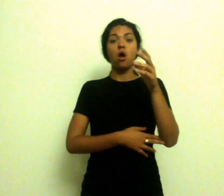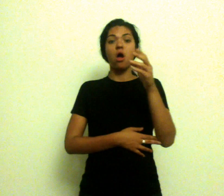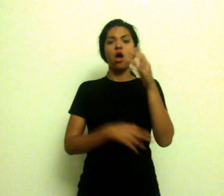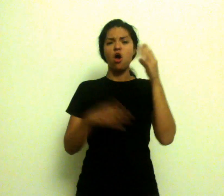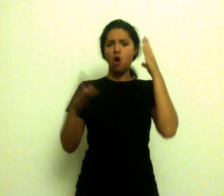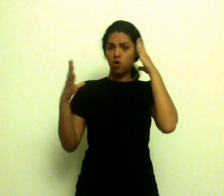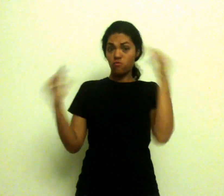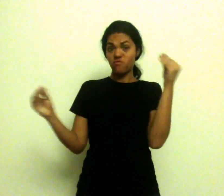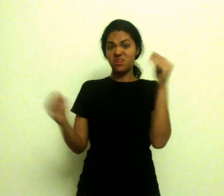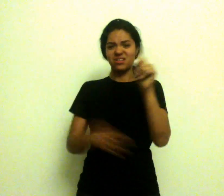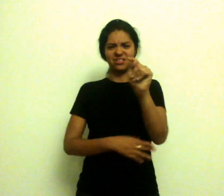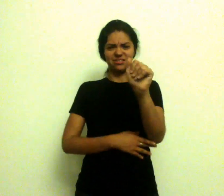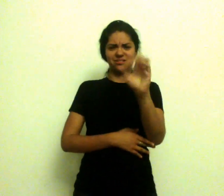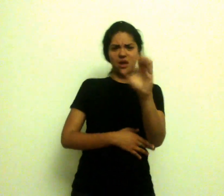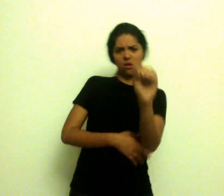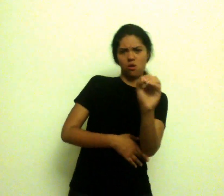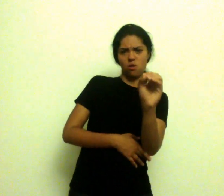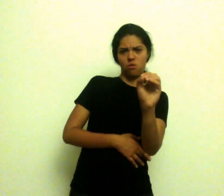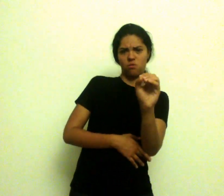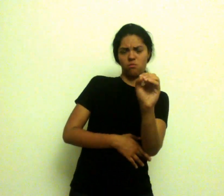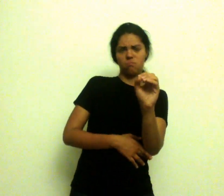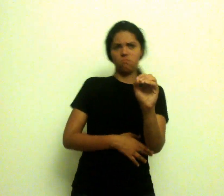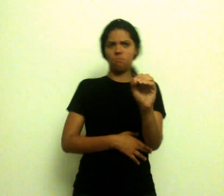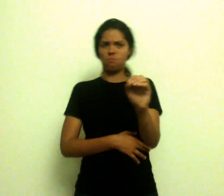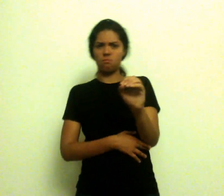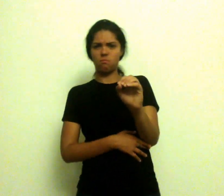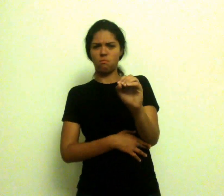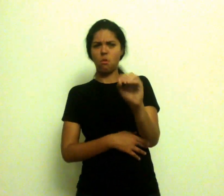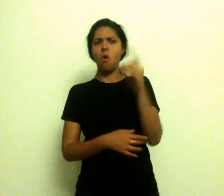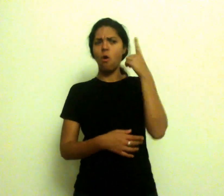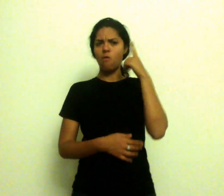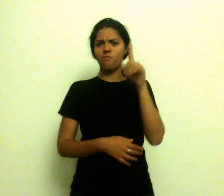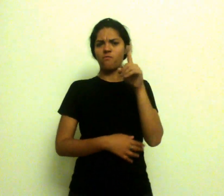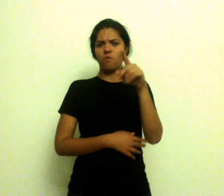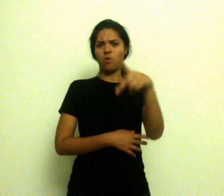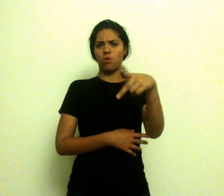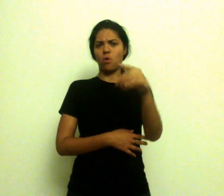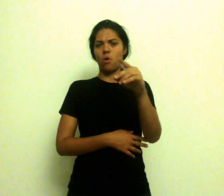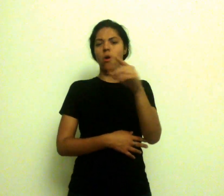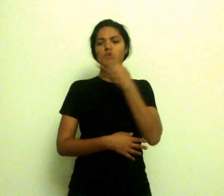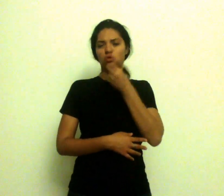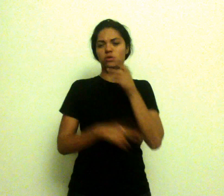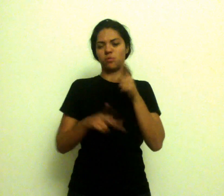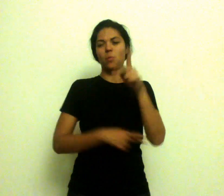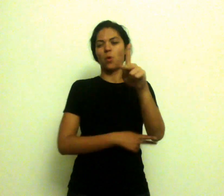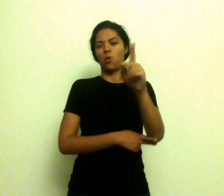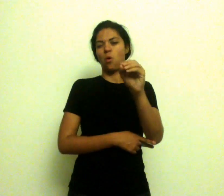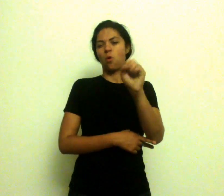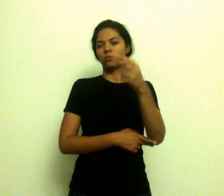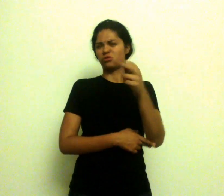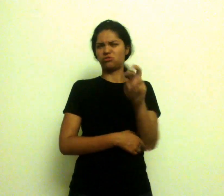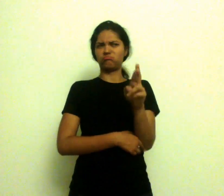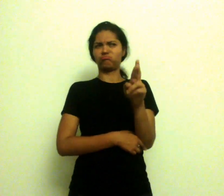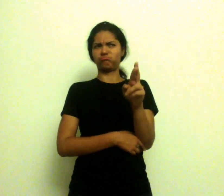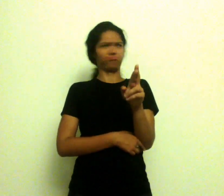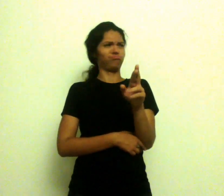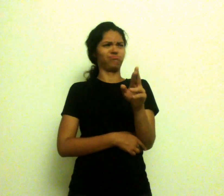There's culinary pluralism for you. It is wonderful to have that in cuisine. It